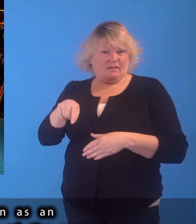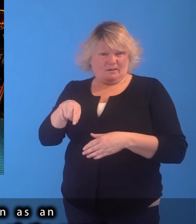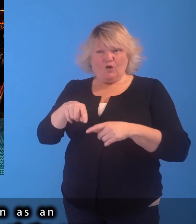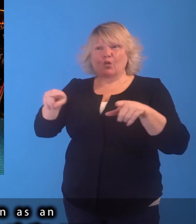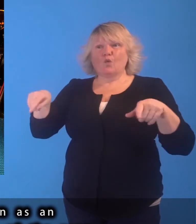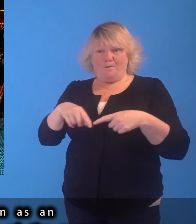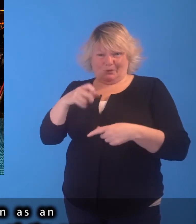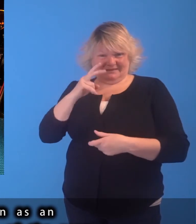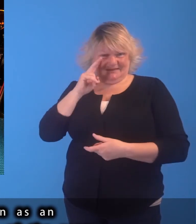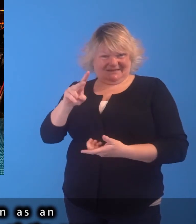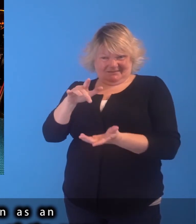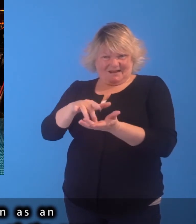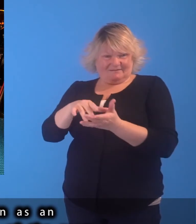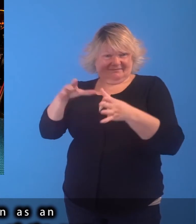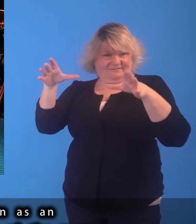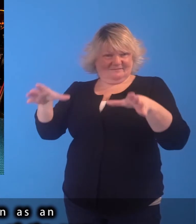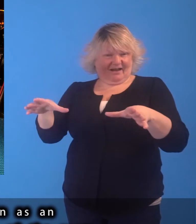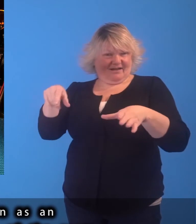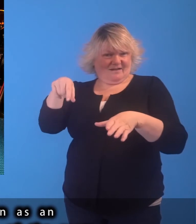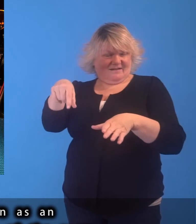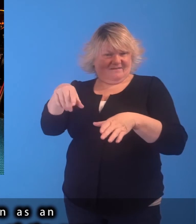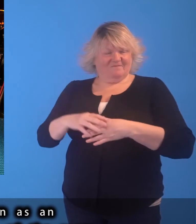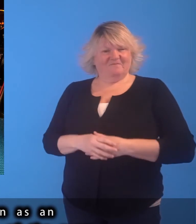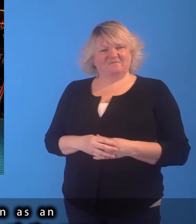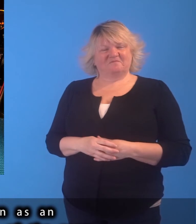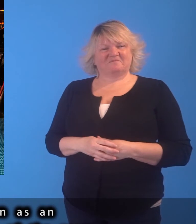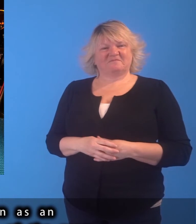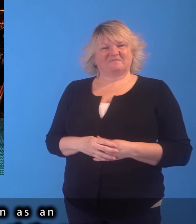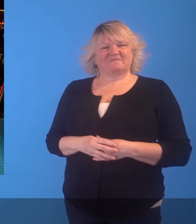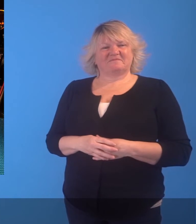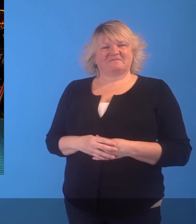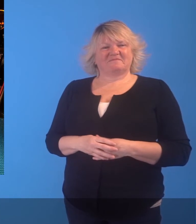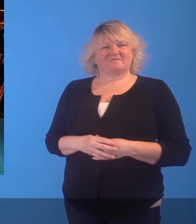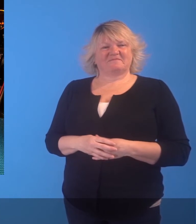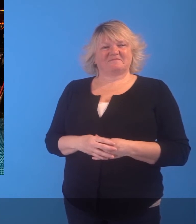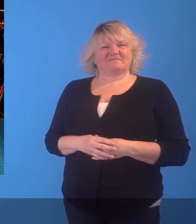No doubt stimulated by Mr. Reed's love of champagne.